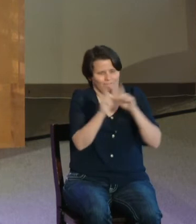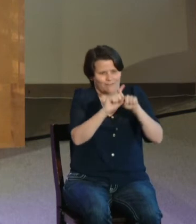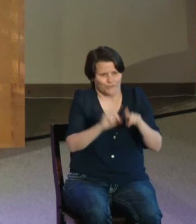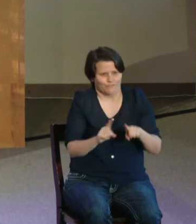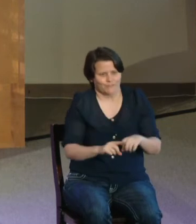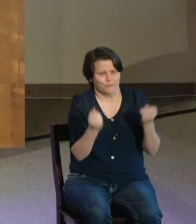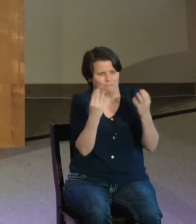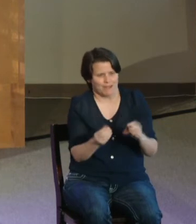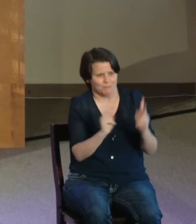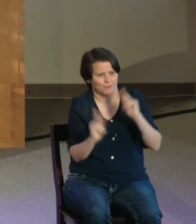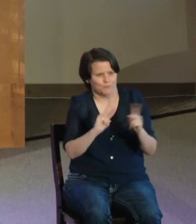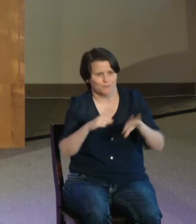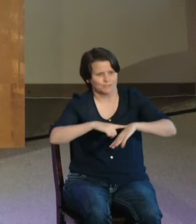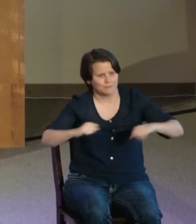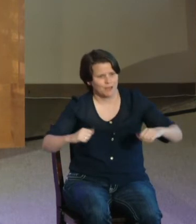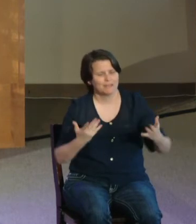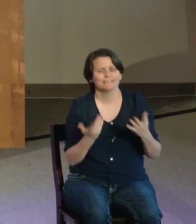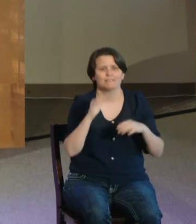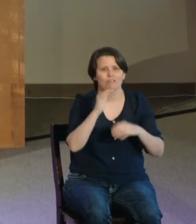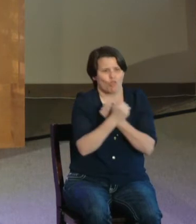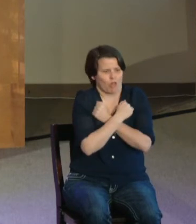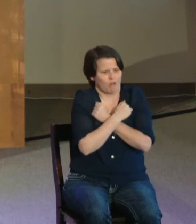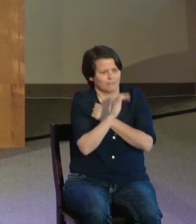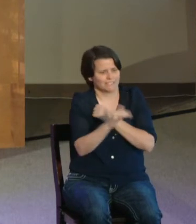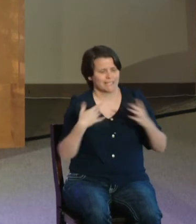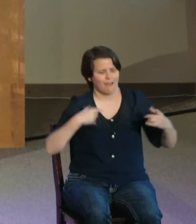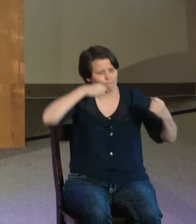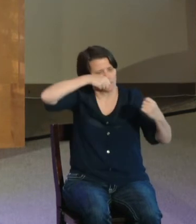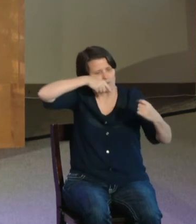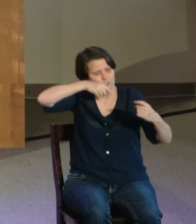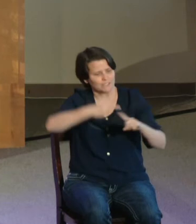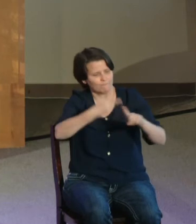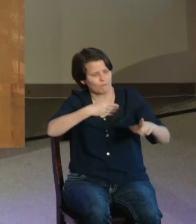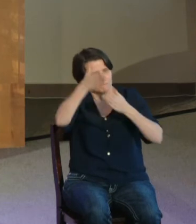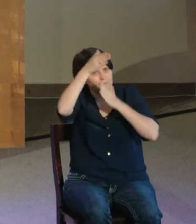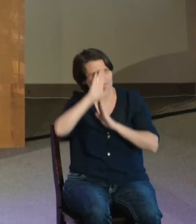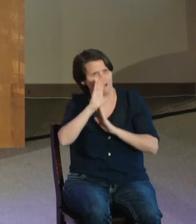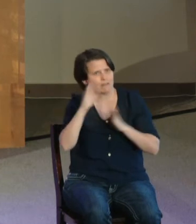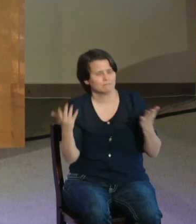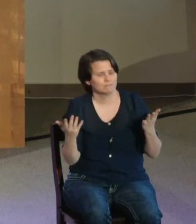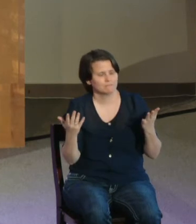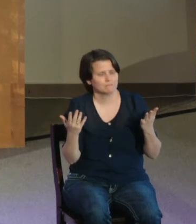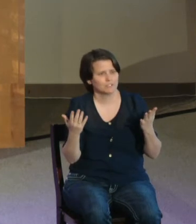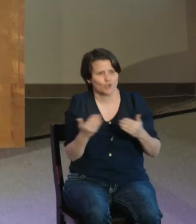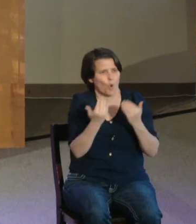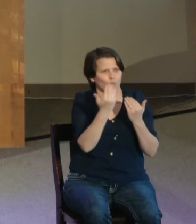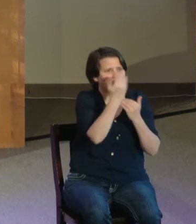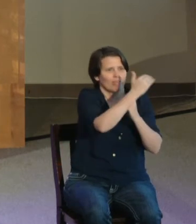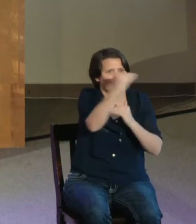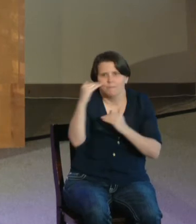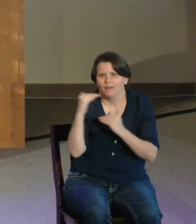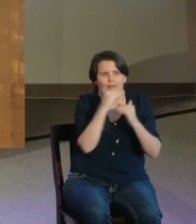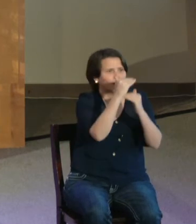the divine. It knows no bounds. It knows no bounds. So for those of you who are still